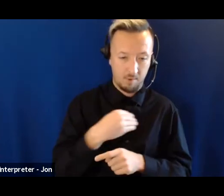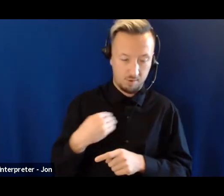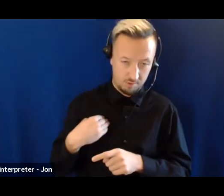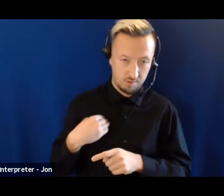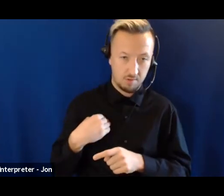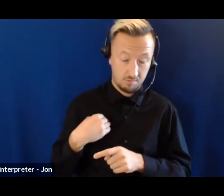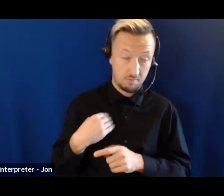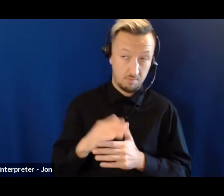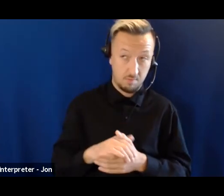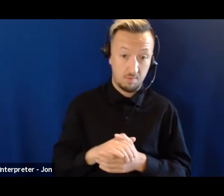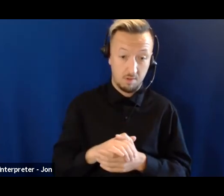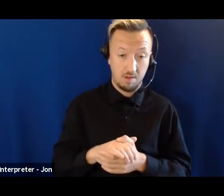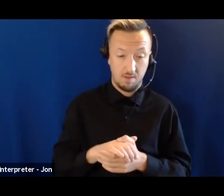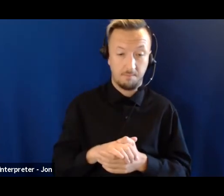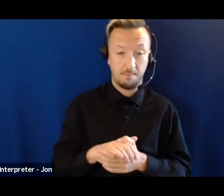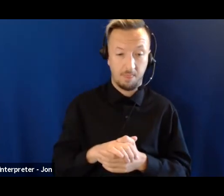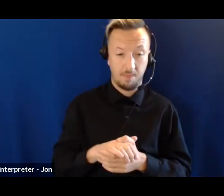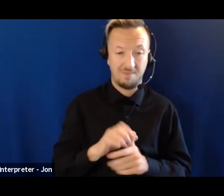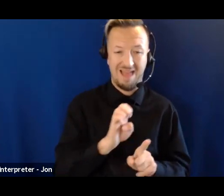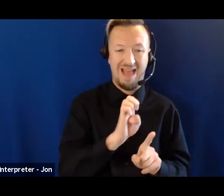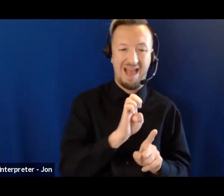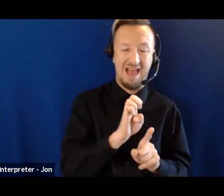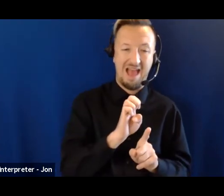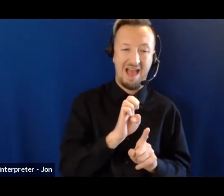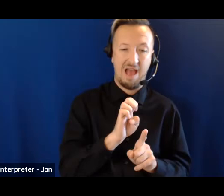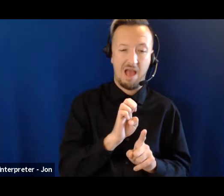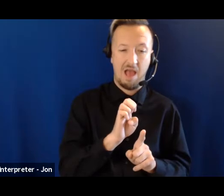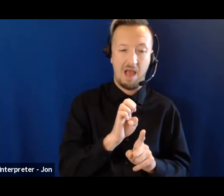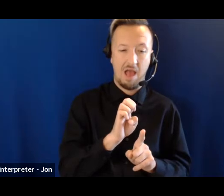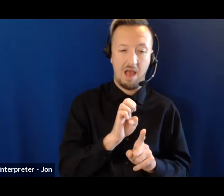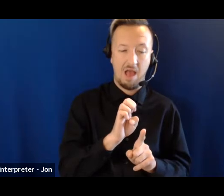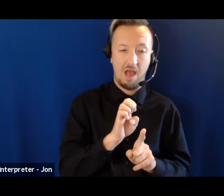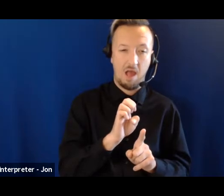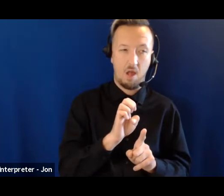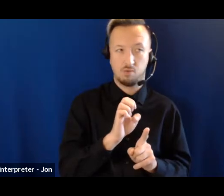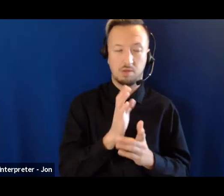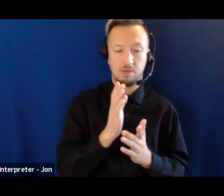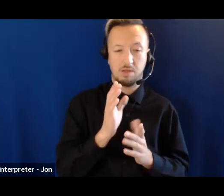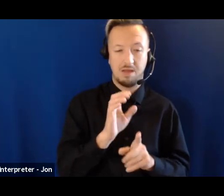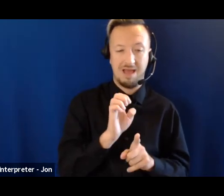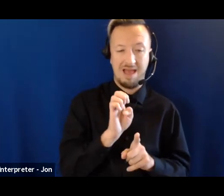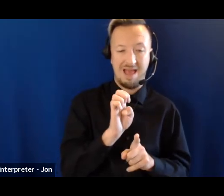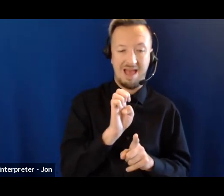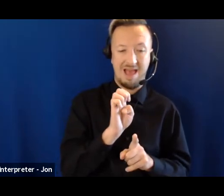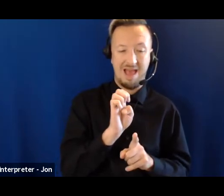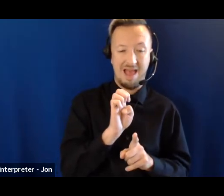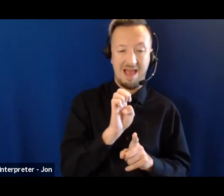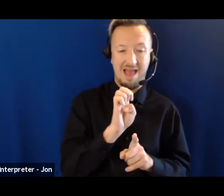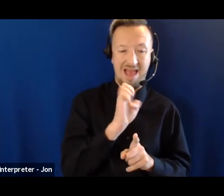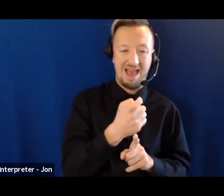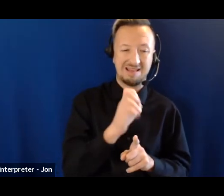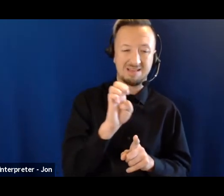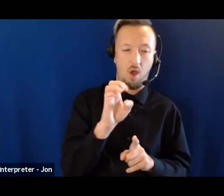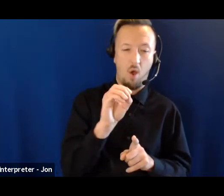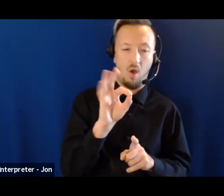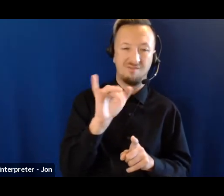we take for granted. We think, oh, we have to have, so many ex officio members. But if you